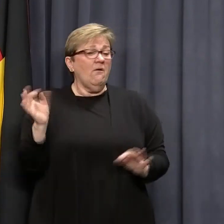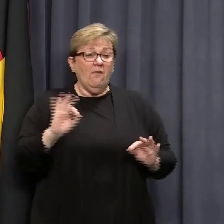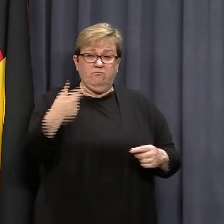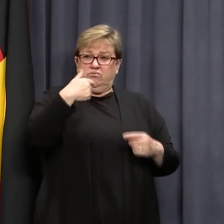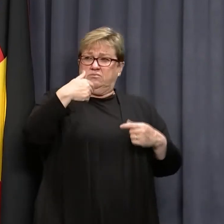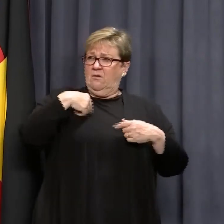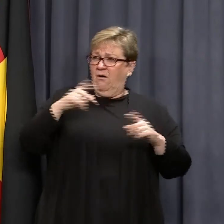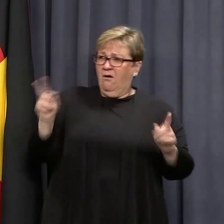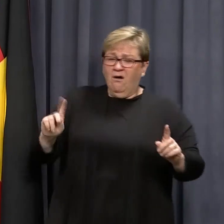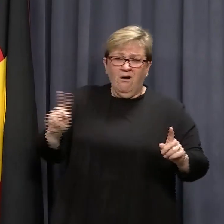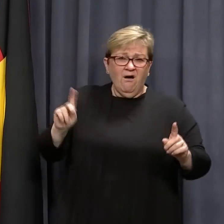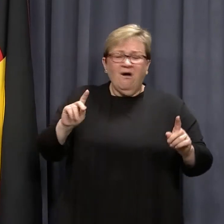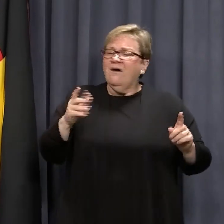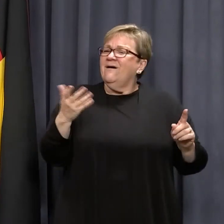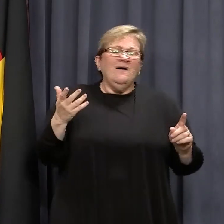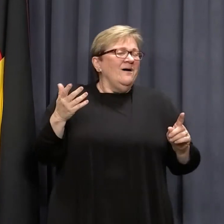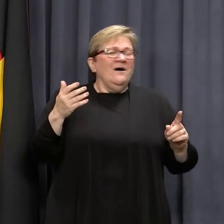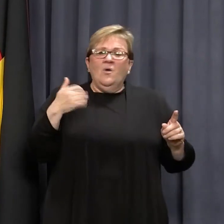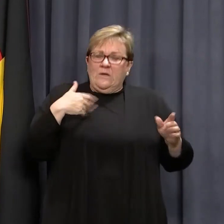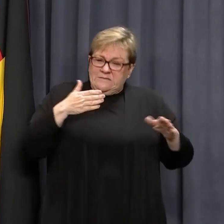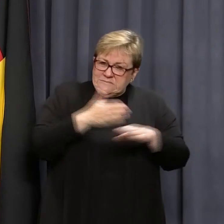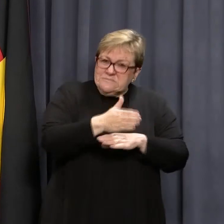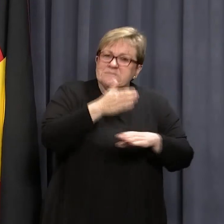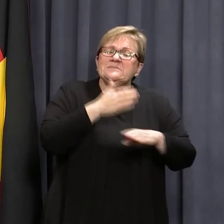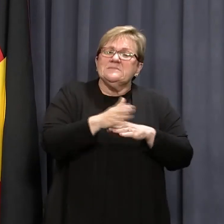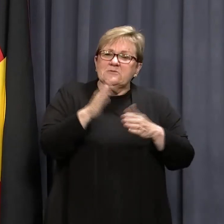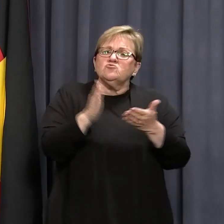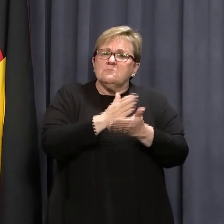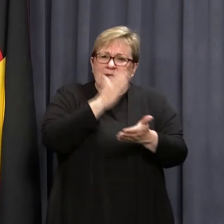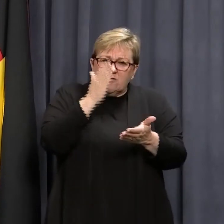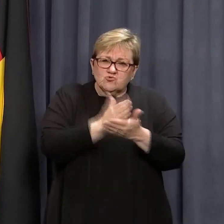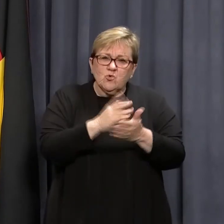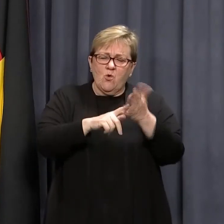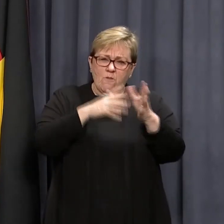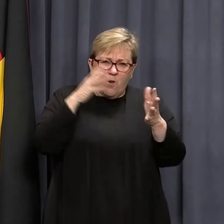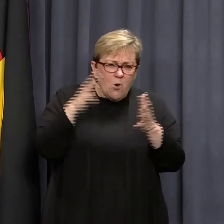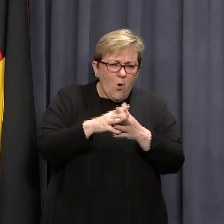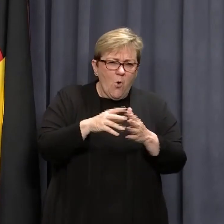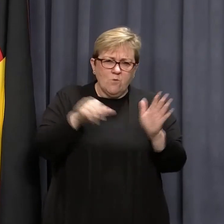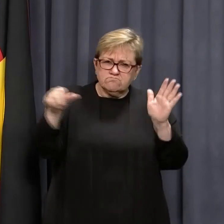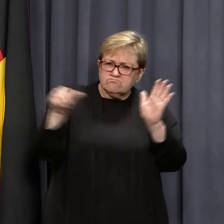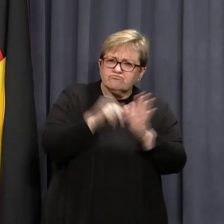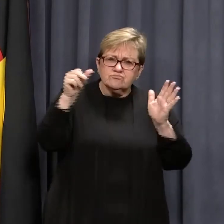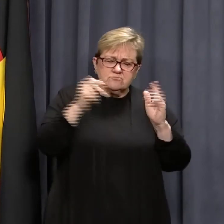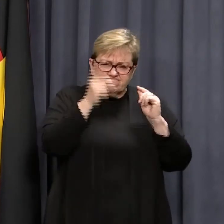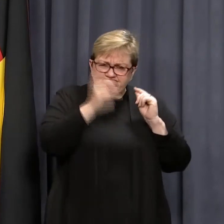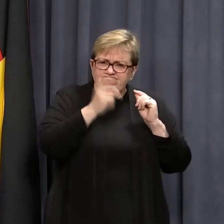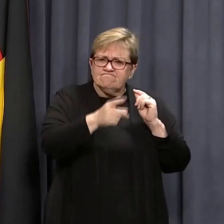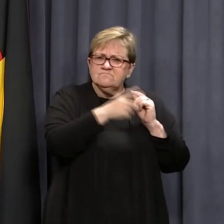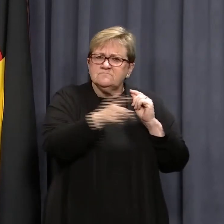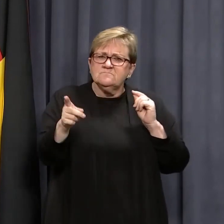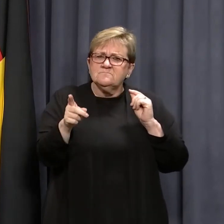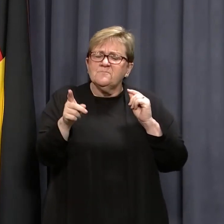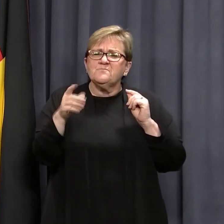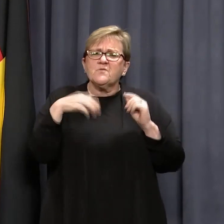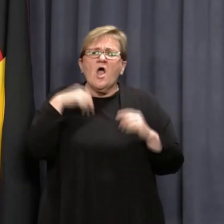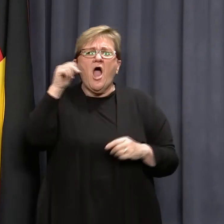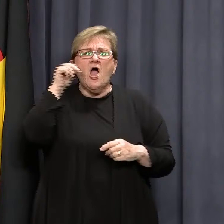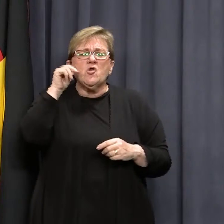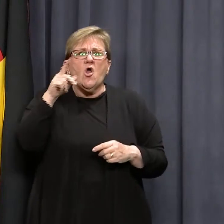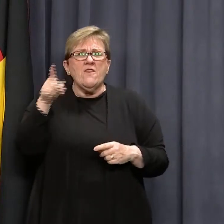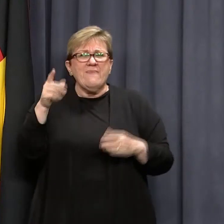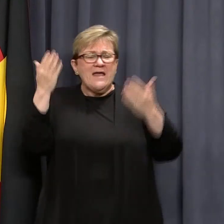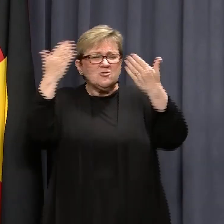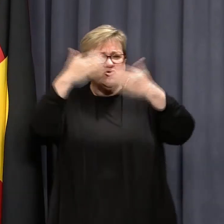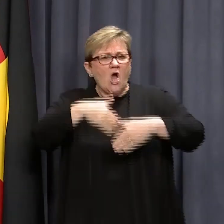So we are putting every effort into enforcing the law as strictly as we can. So I know the night